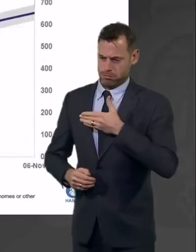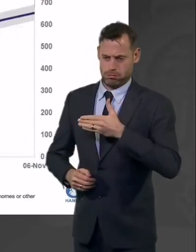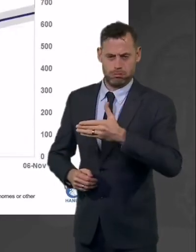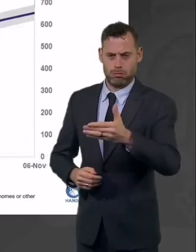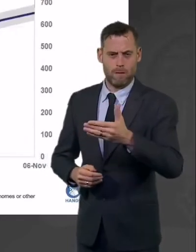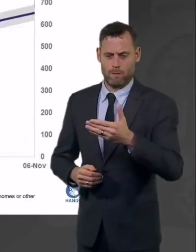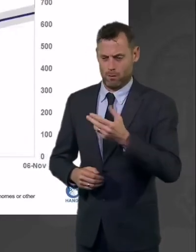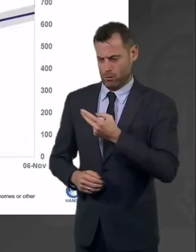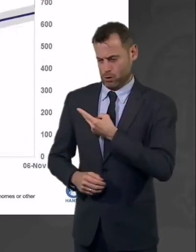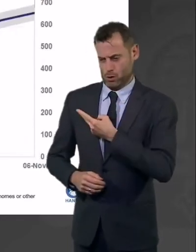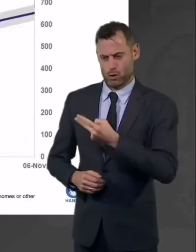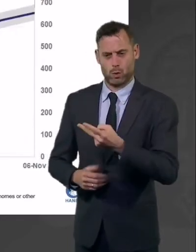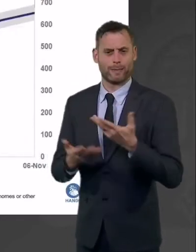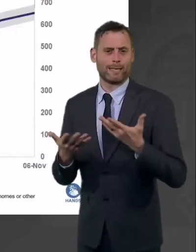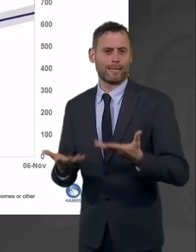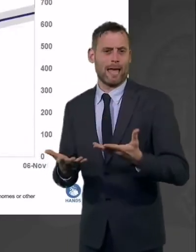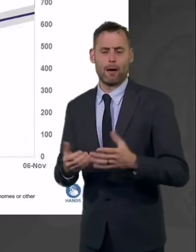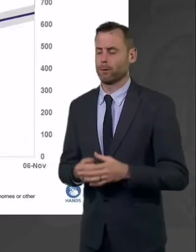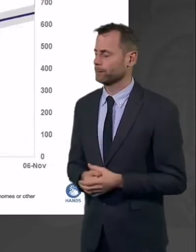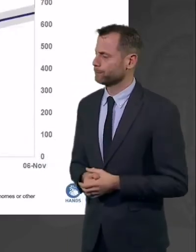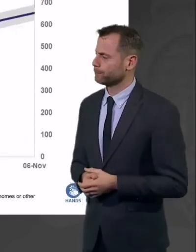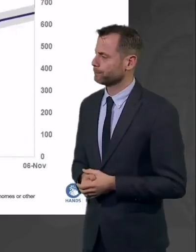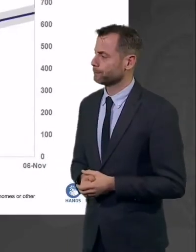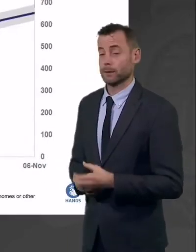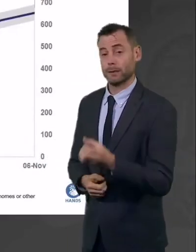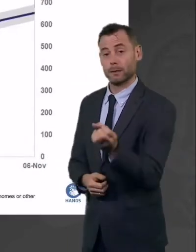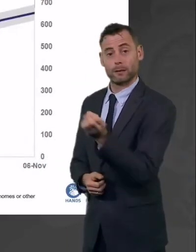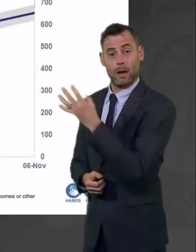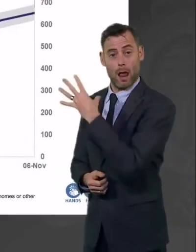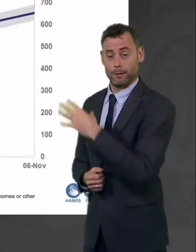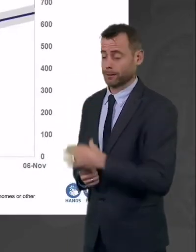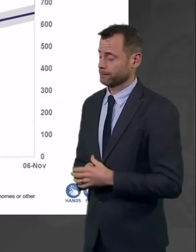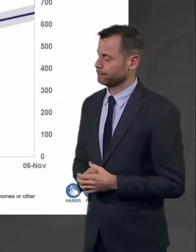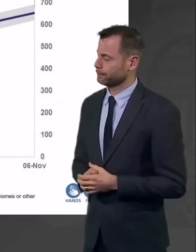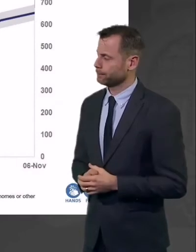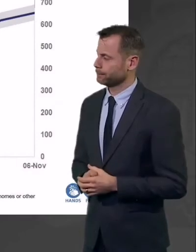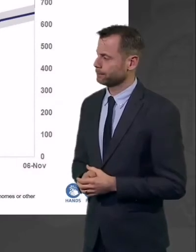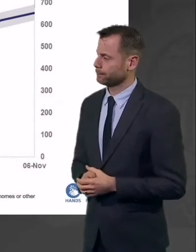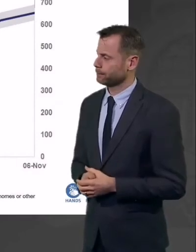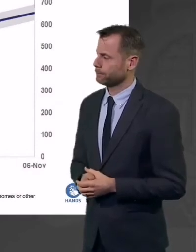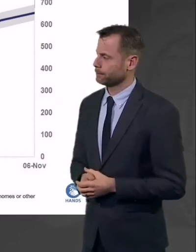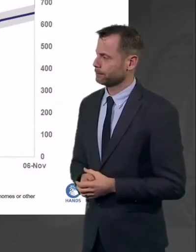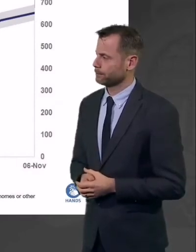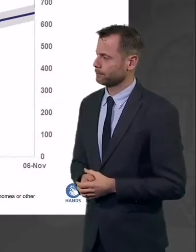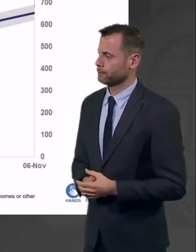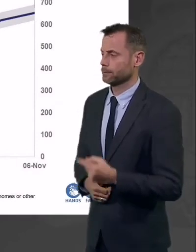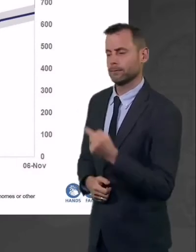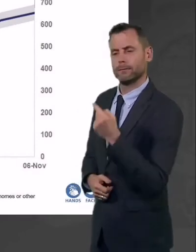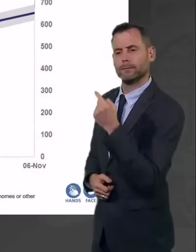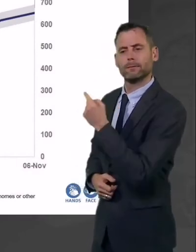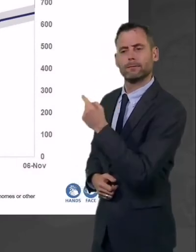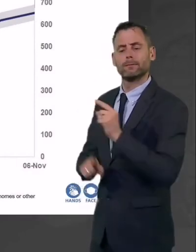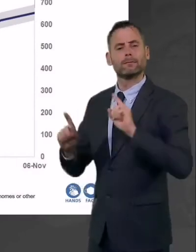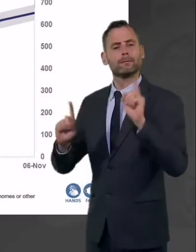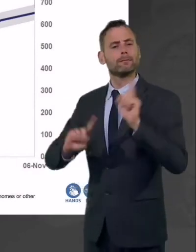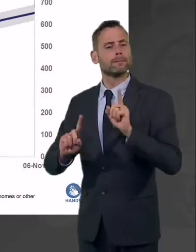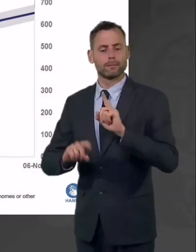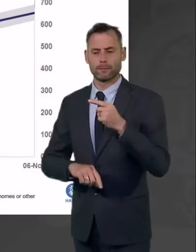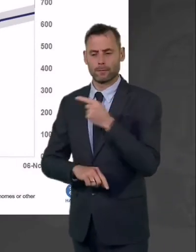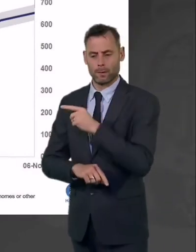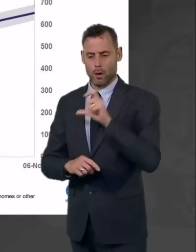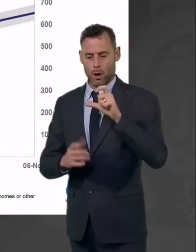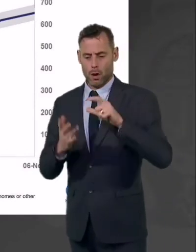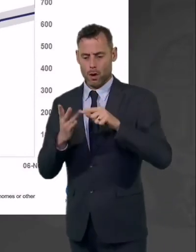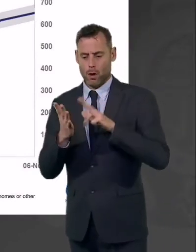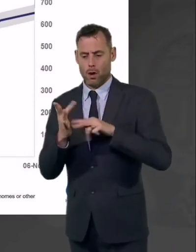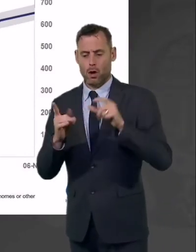So these are the data that are collected by something called the COVID Infections Survey by our Office for National